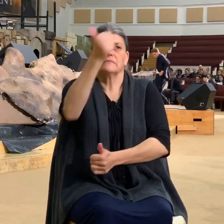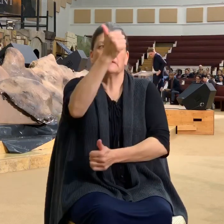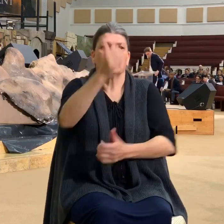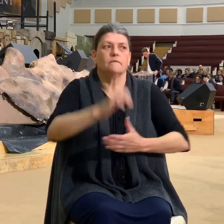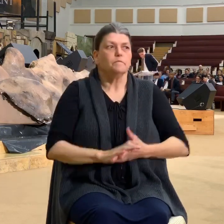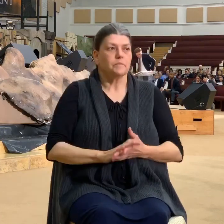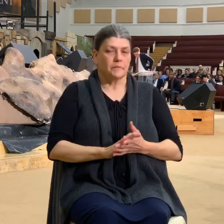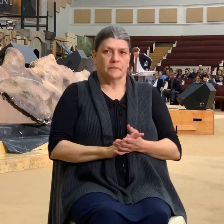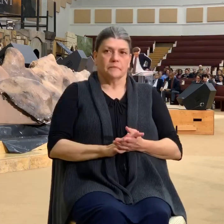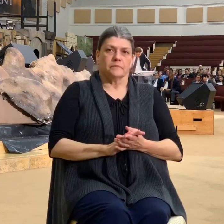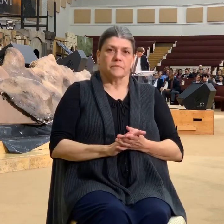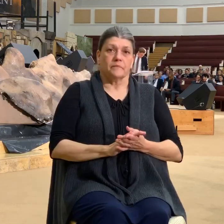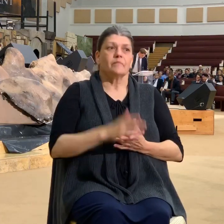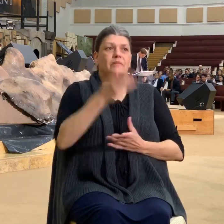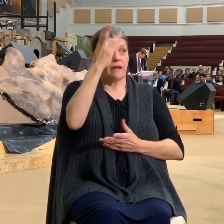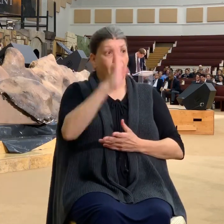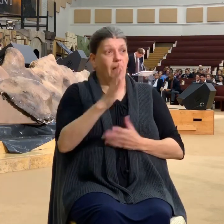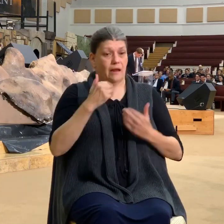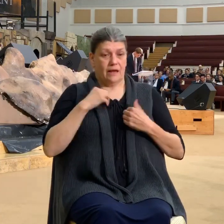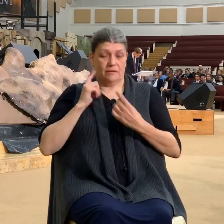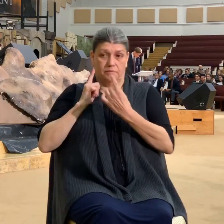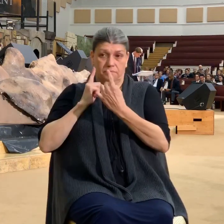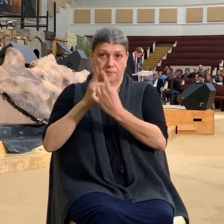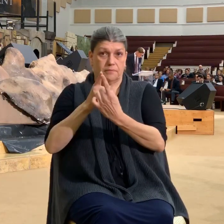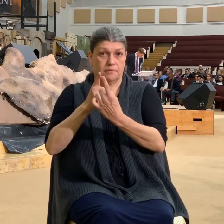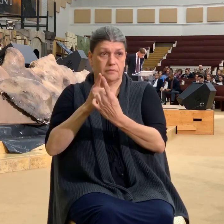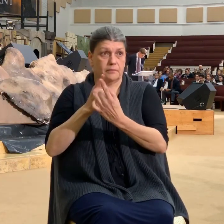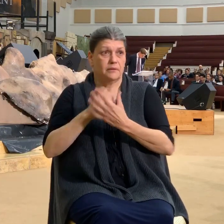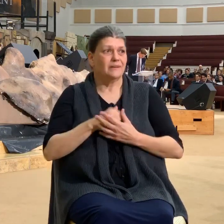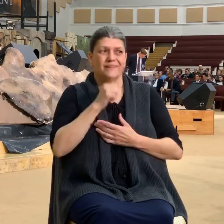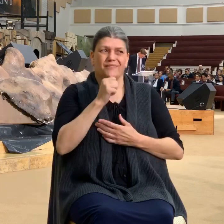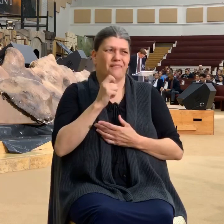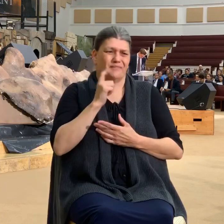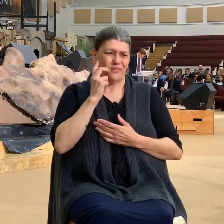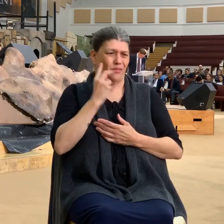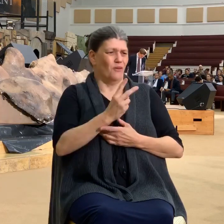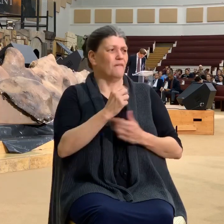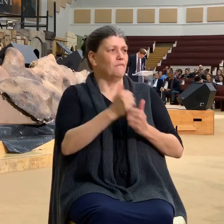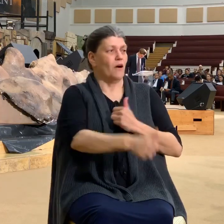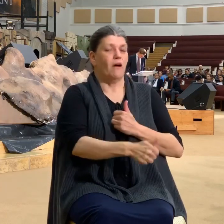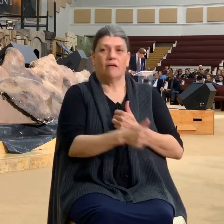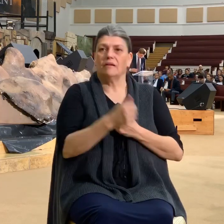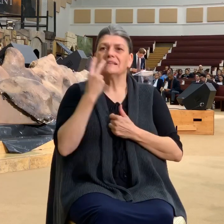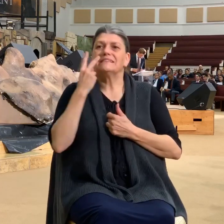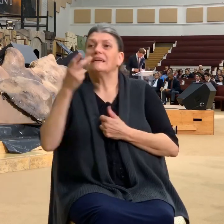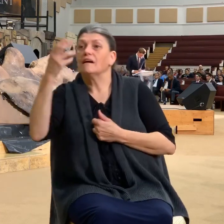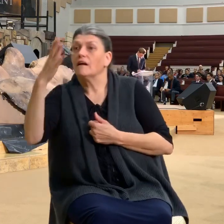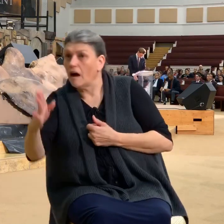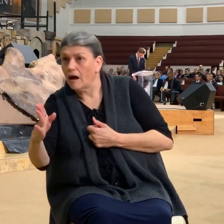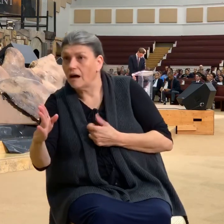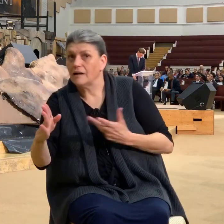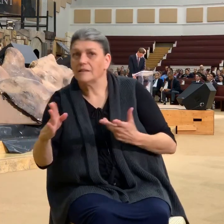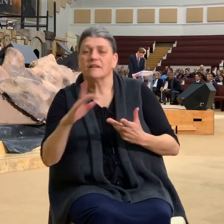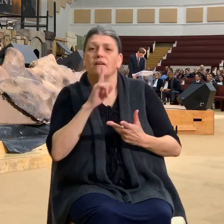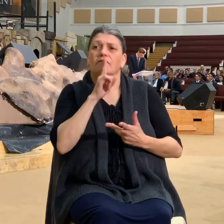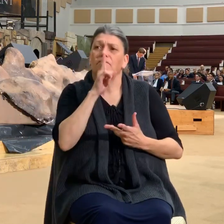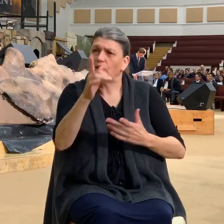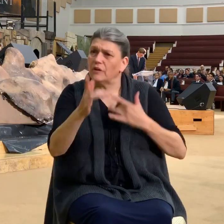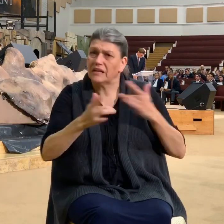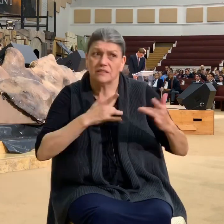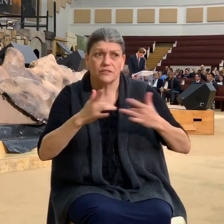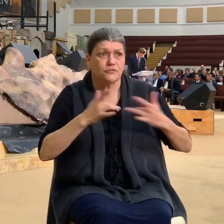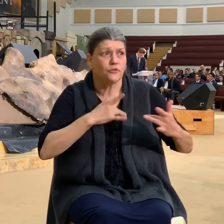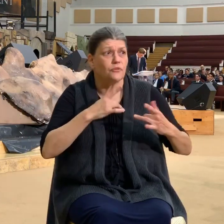are God's intent in creation. You don't have to look very far to see that God is very concerned about